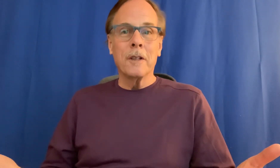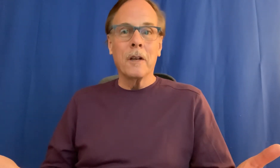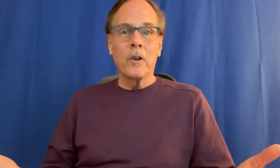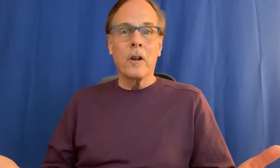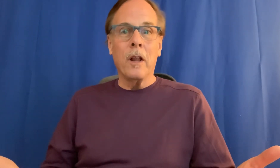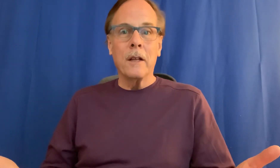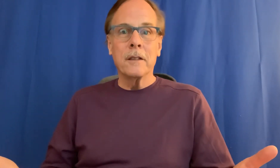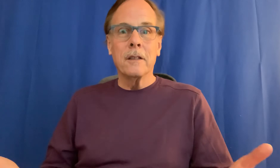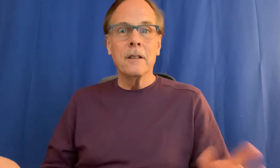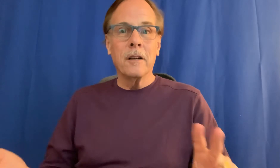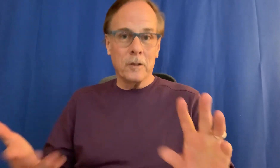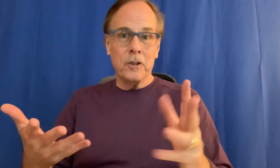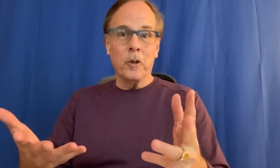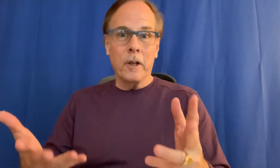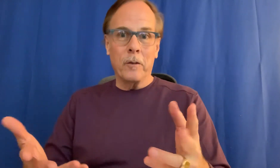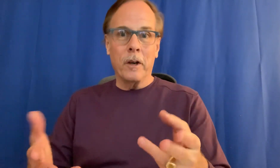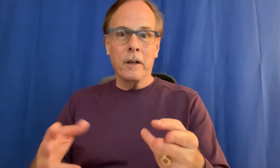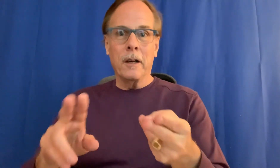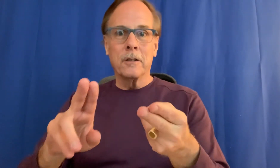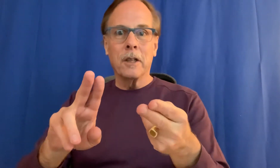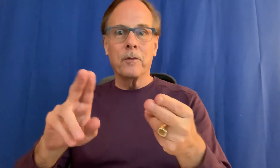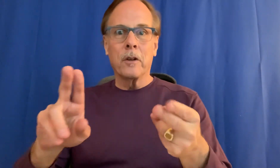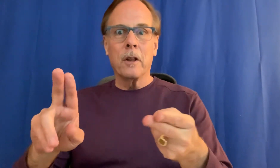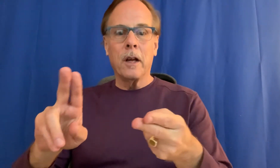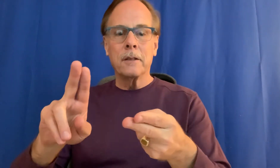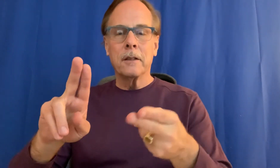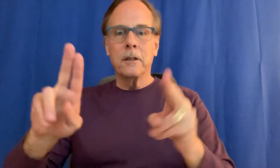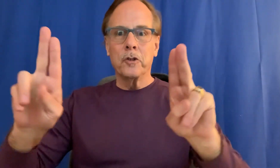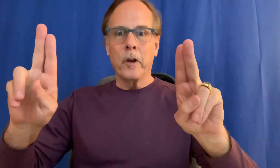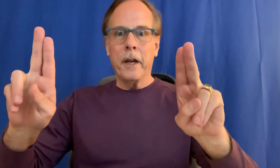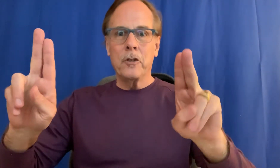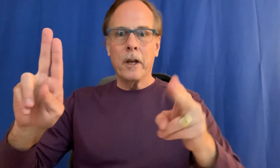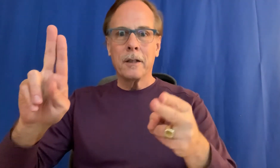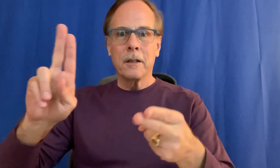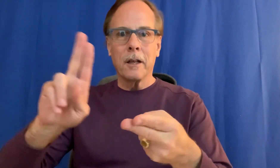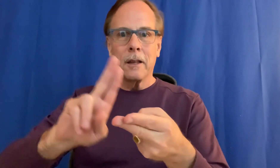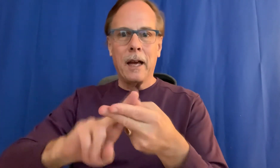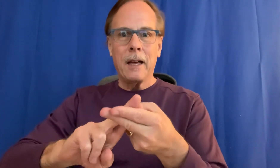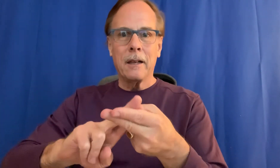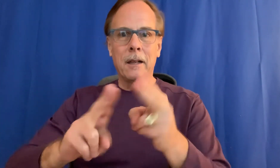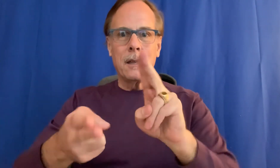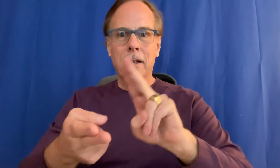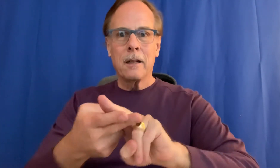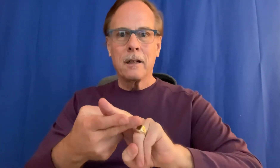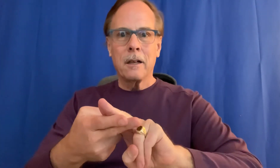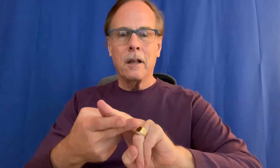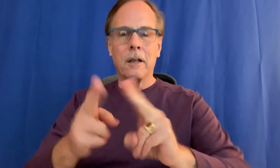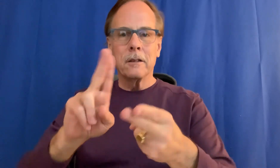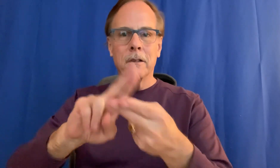for closet, and I'll show you that right now. Sign for closet is your H hands like that. Closet.